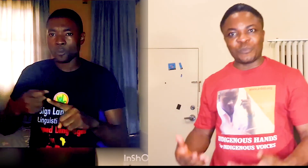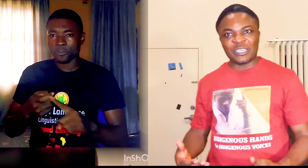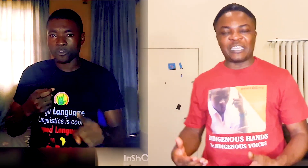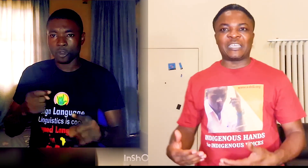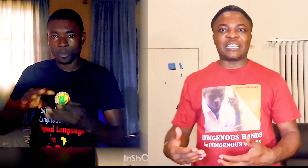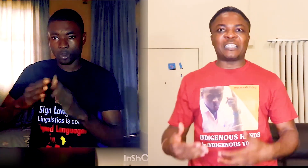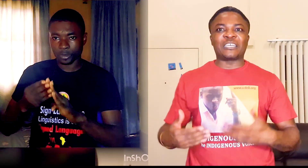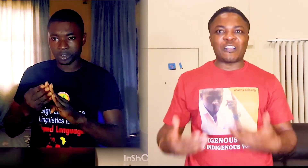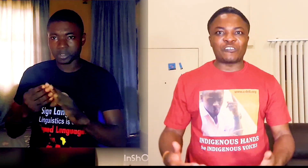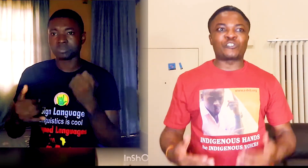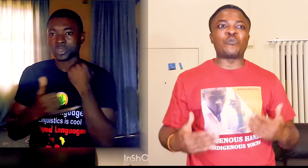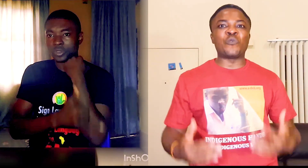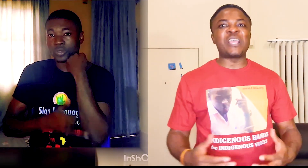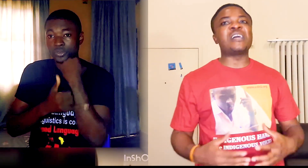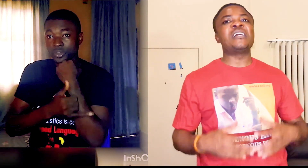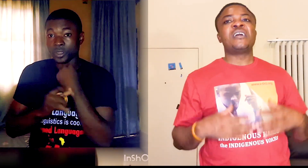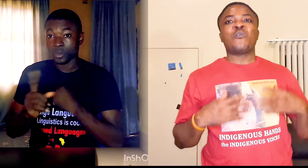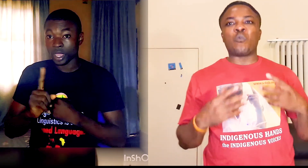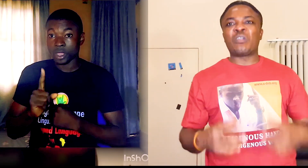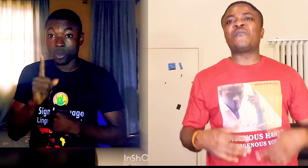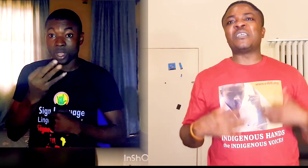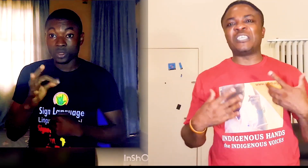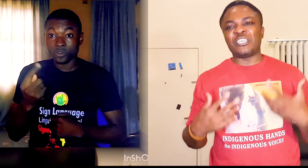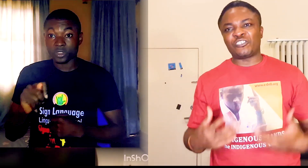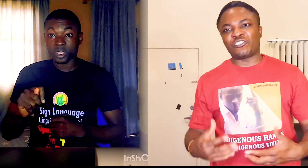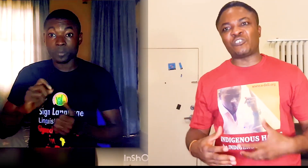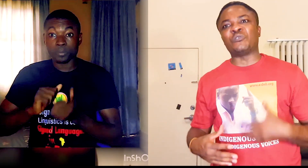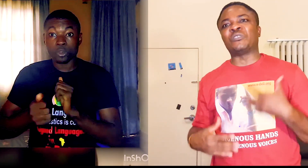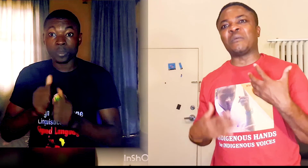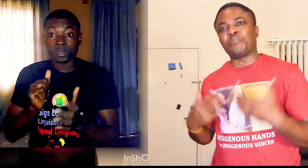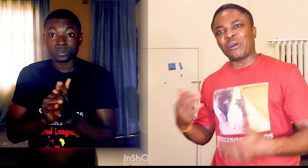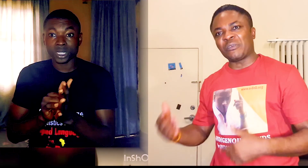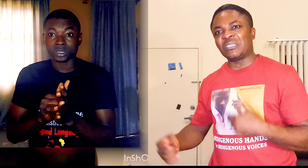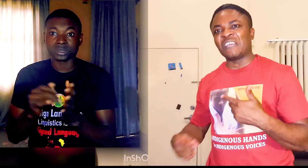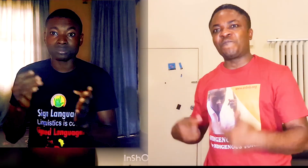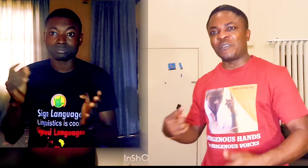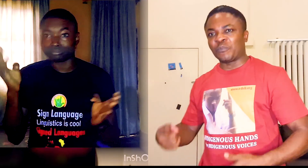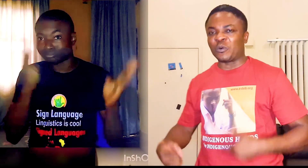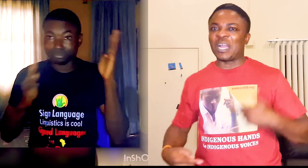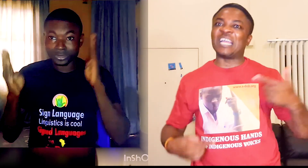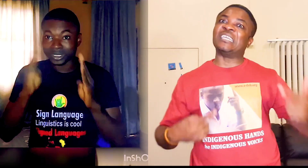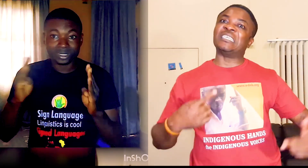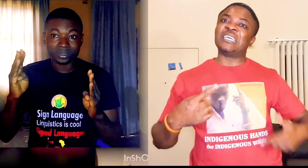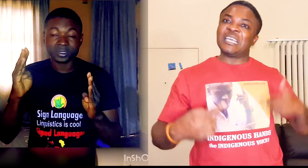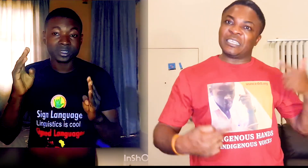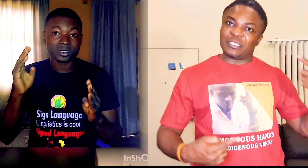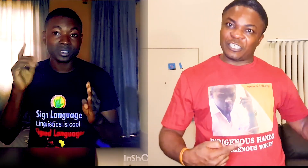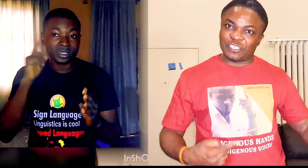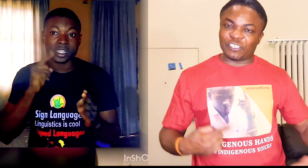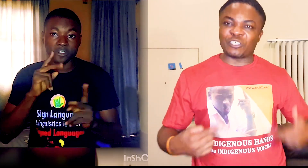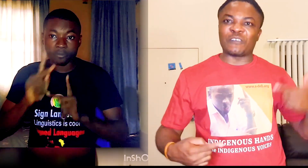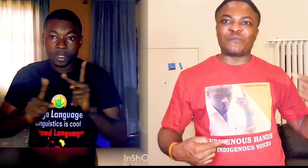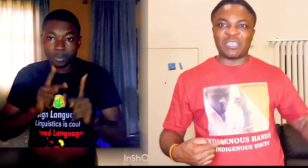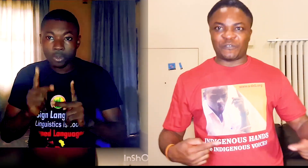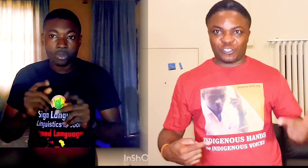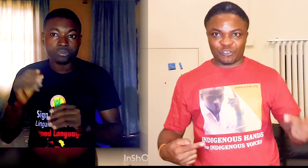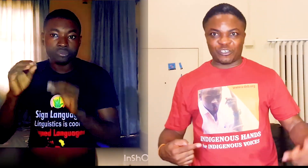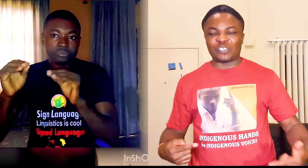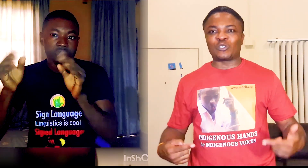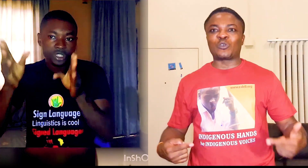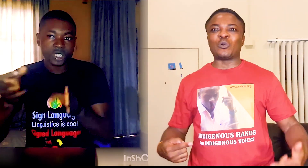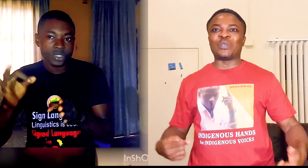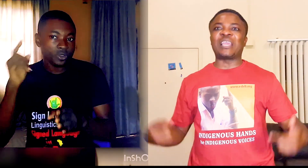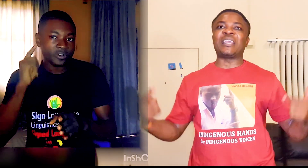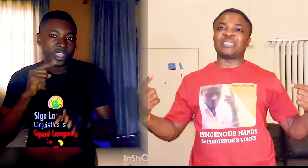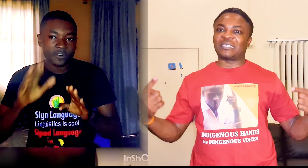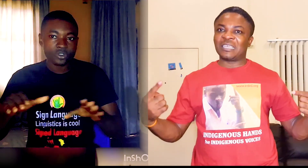a community and a country where one of the issues that bother deaf people and teachers of deaf children